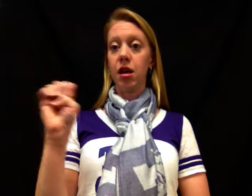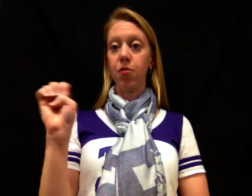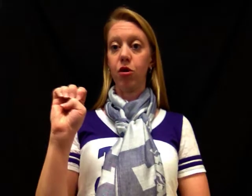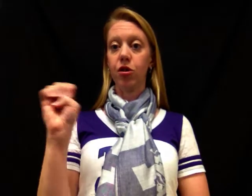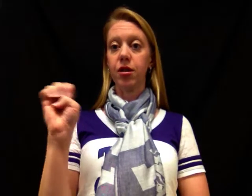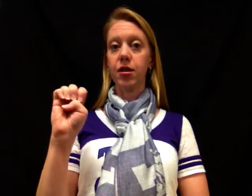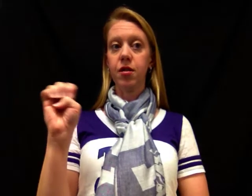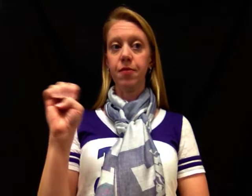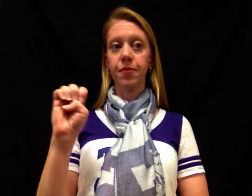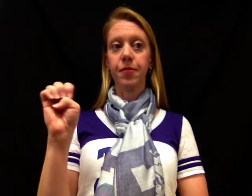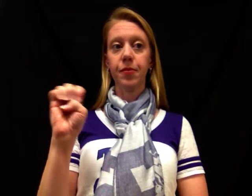emergency,